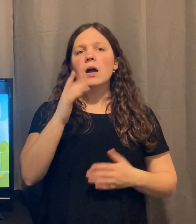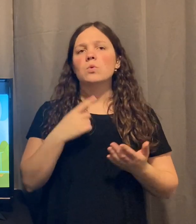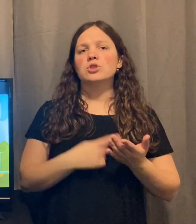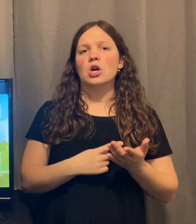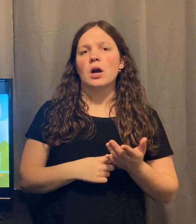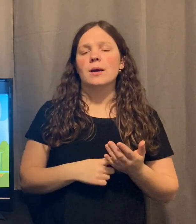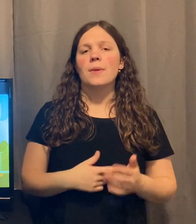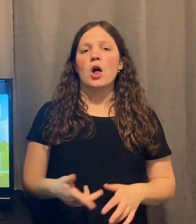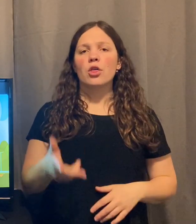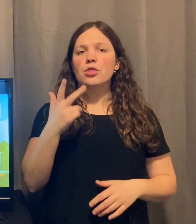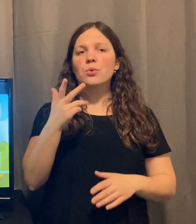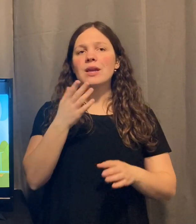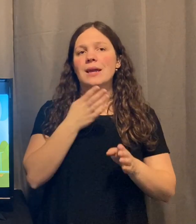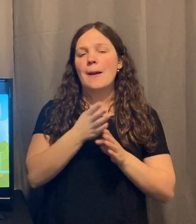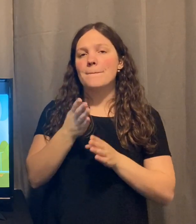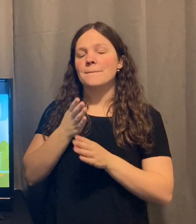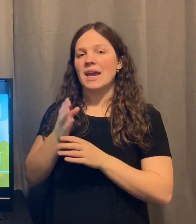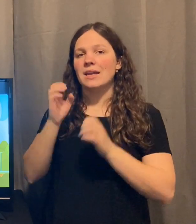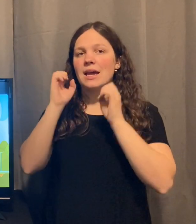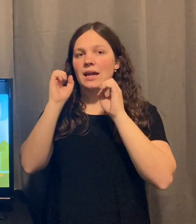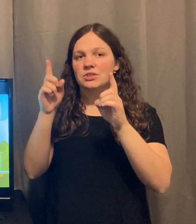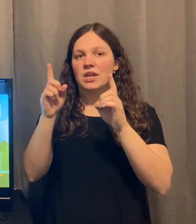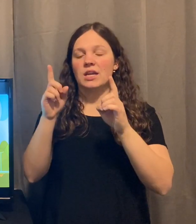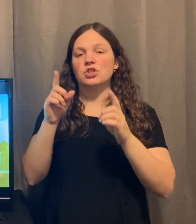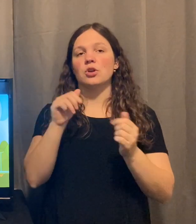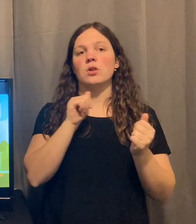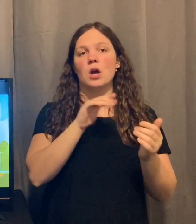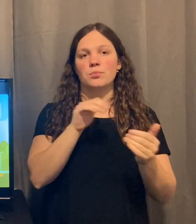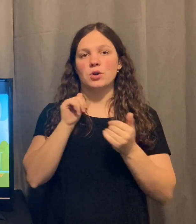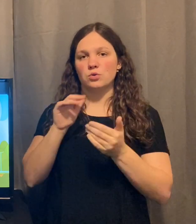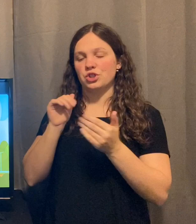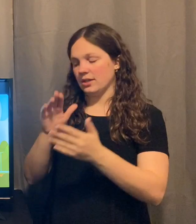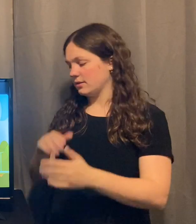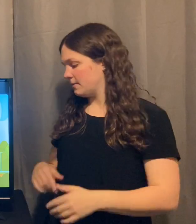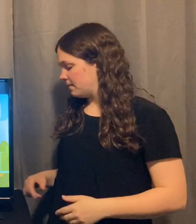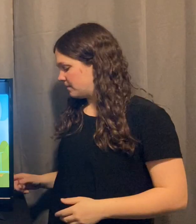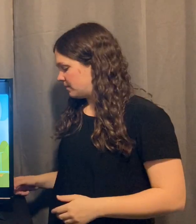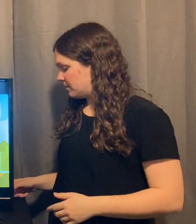will talk about 3 main educational approaches.